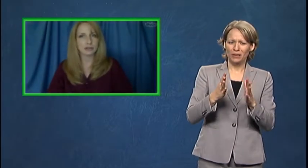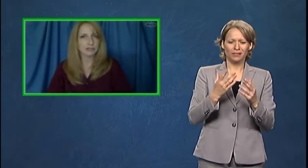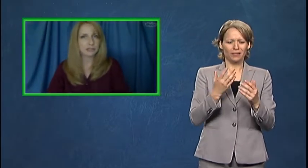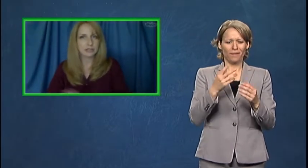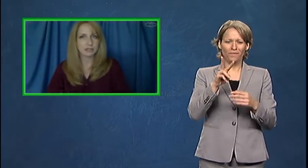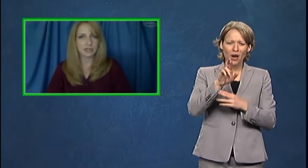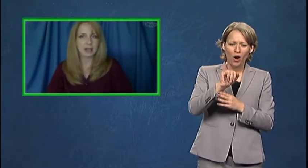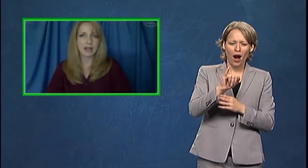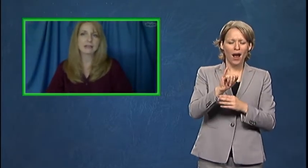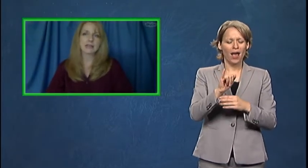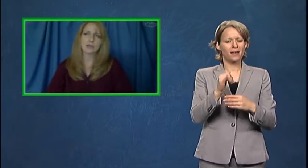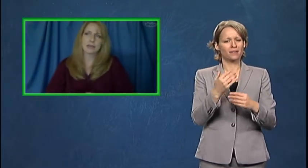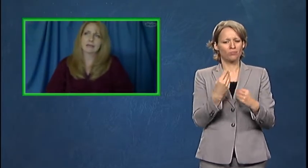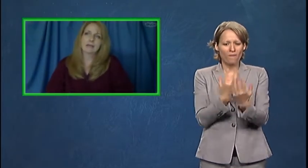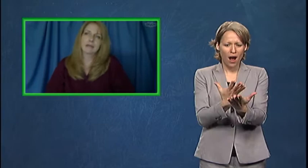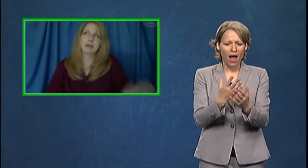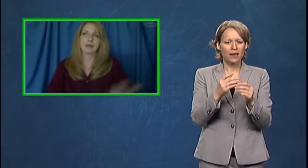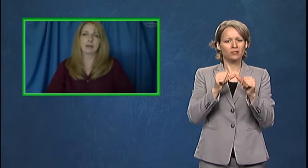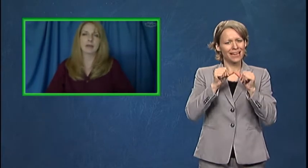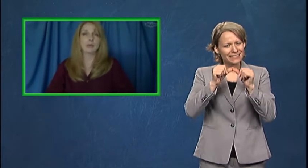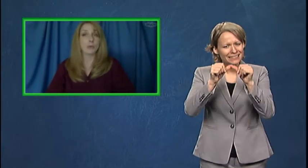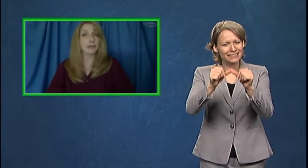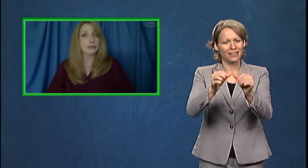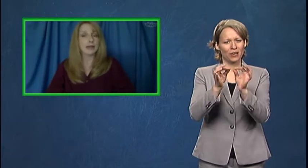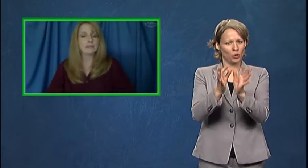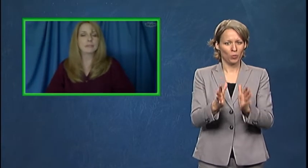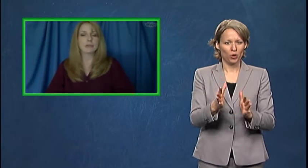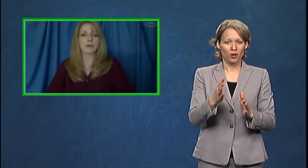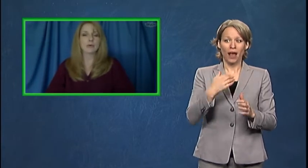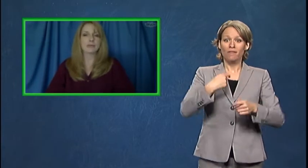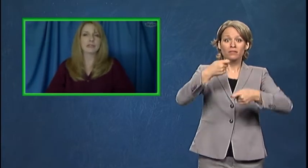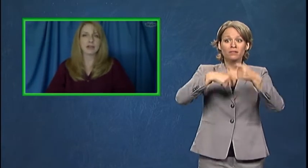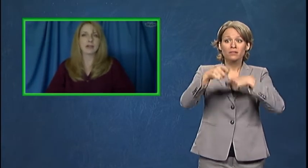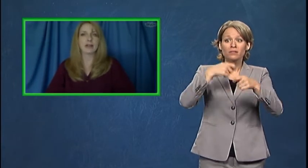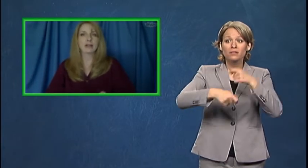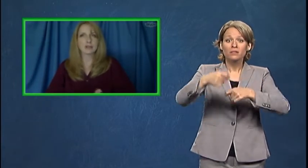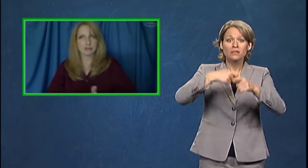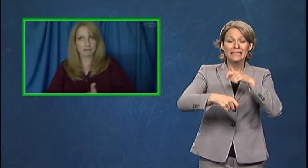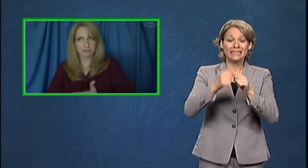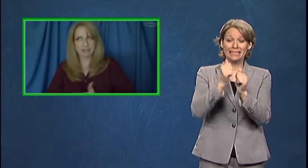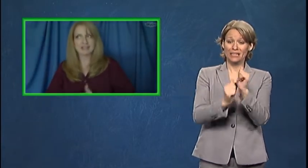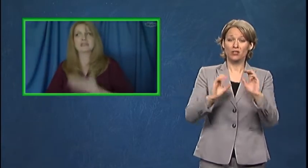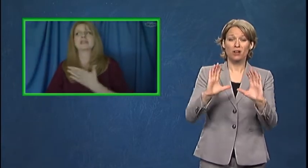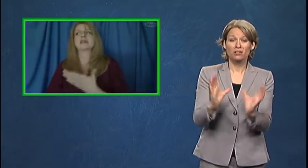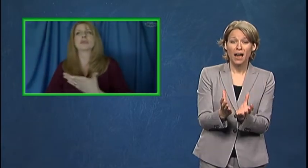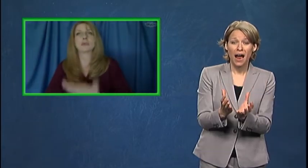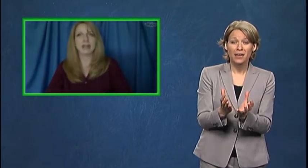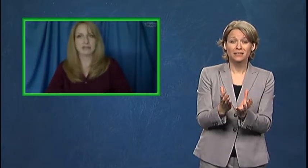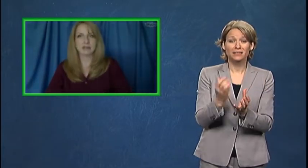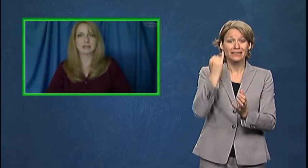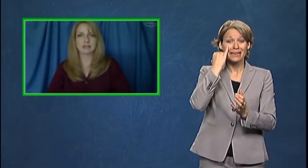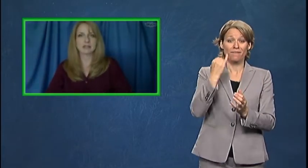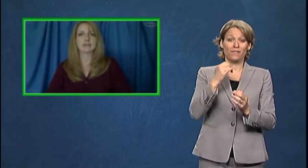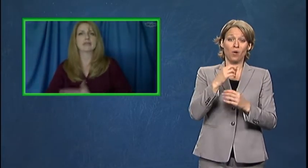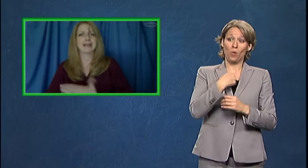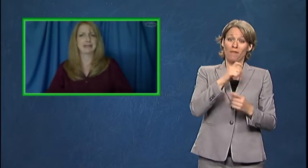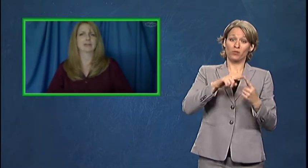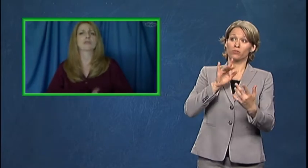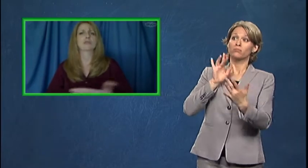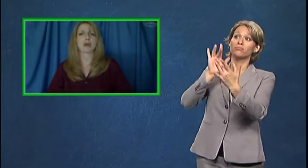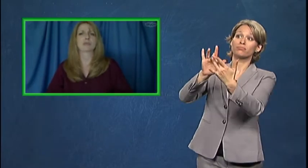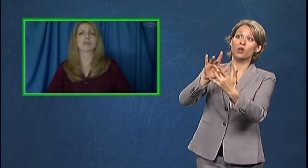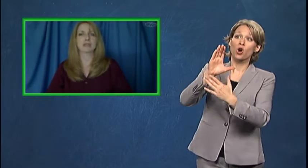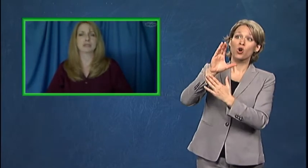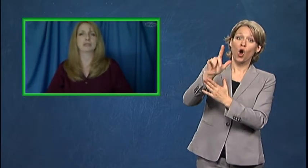interpreter to every class. I wouldn't want to do that. So we felt like if that's the standard we have here at SIU, the